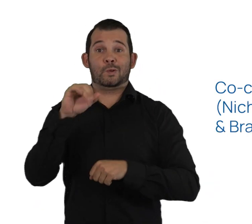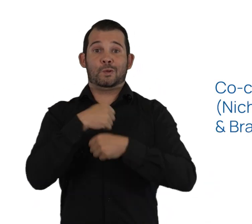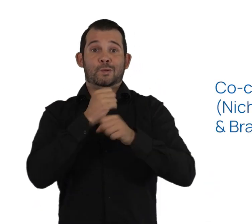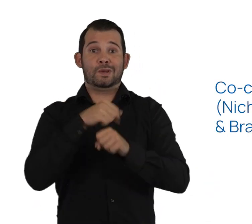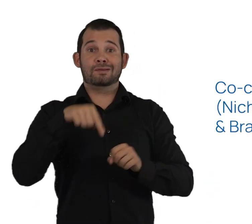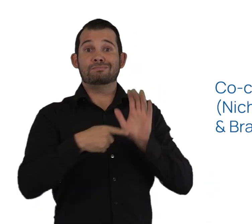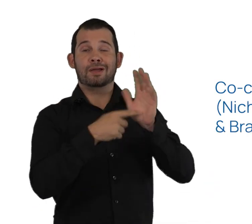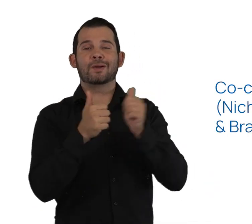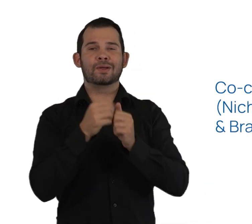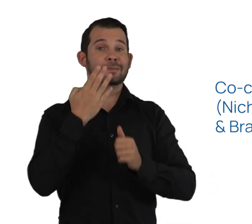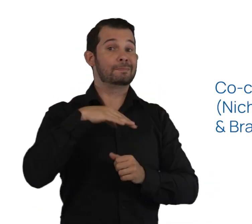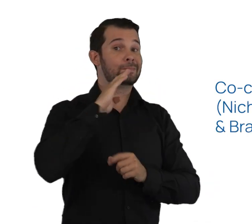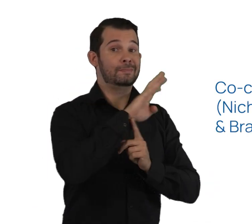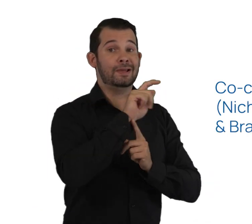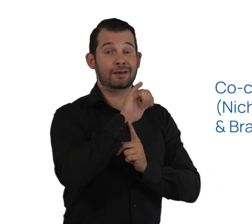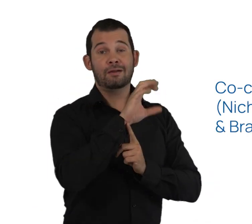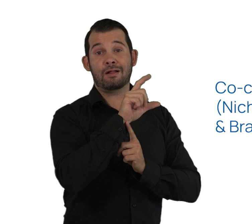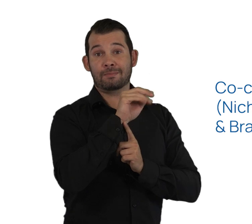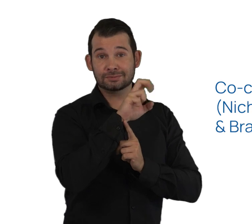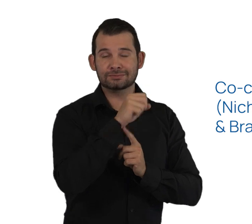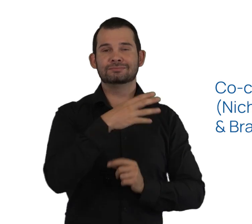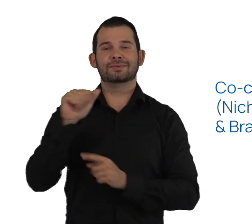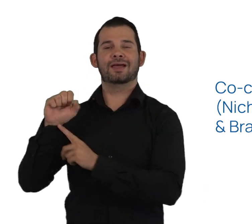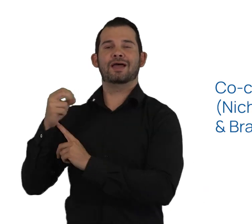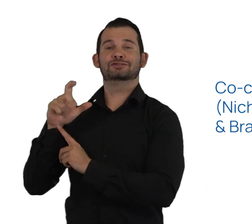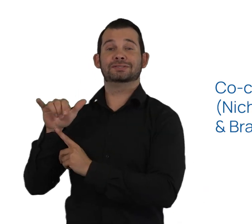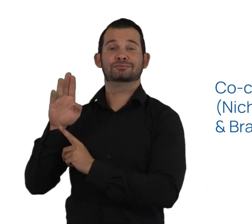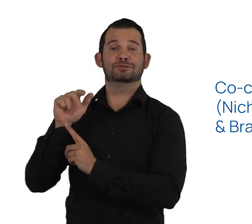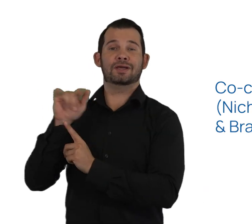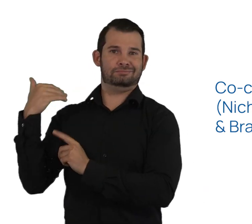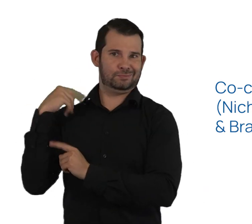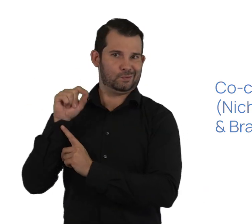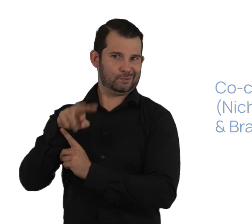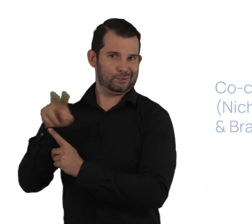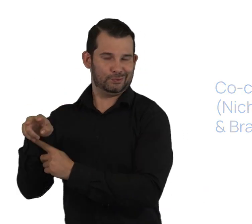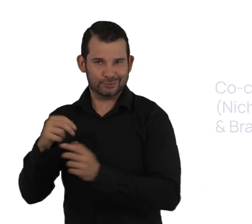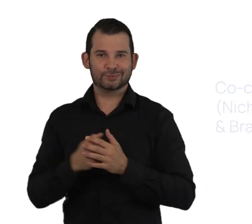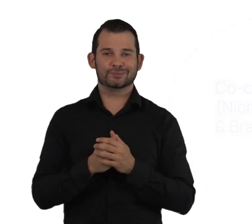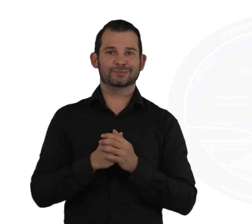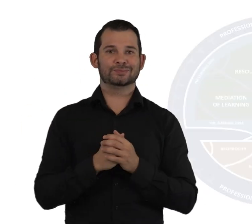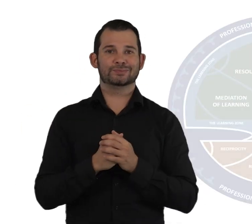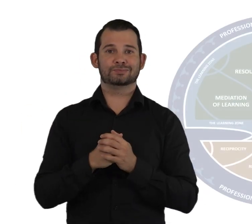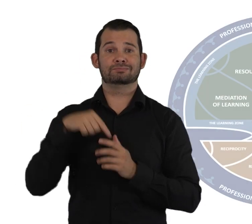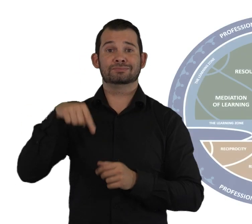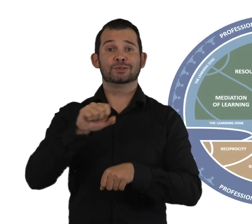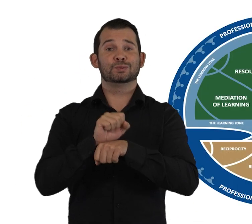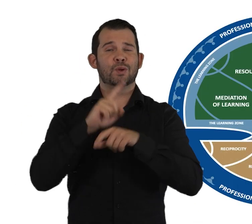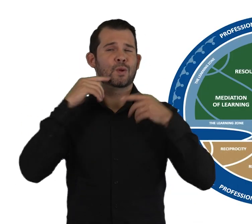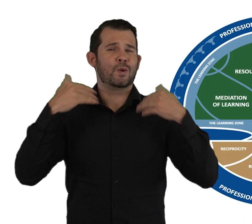this model with Betty Colonomos and Ashley Bratty in 2022. This work is very near and dear to